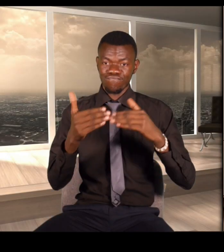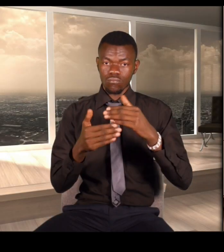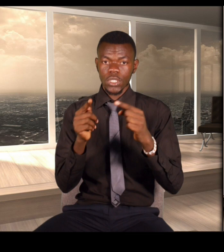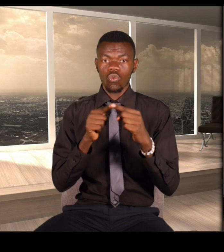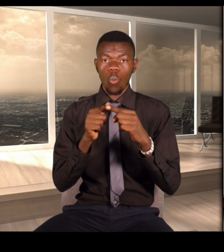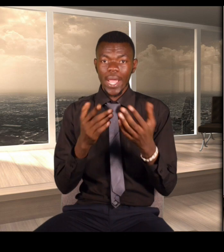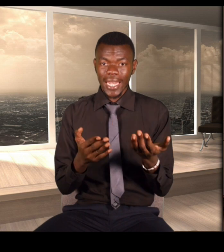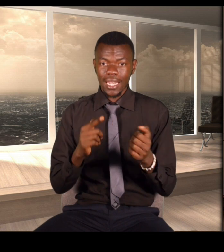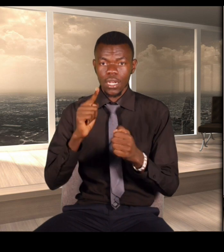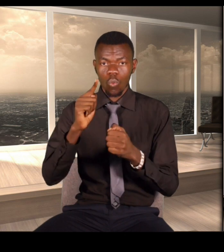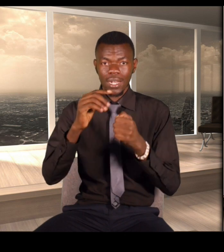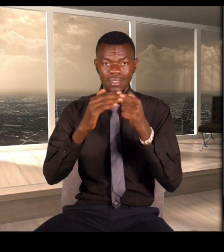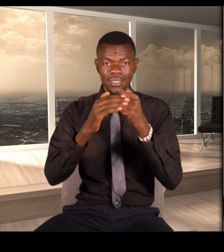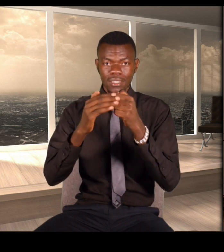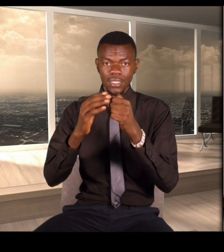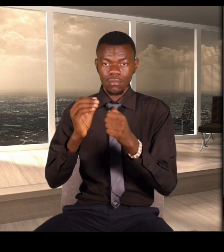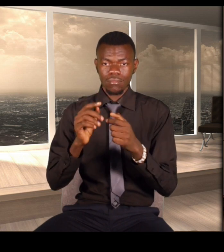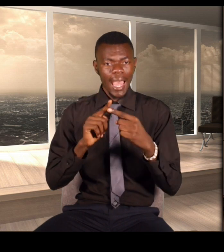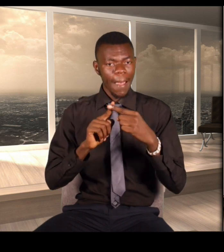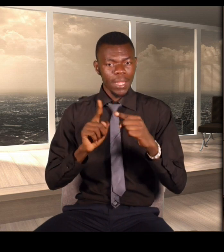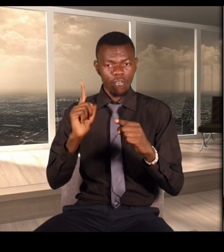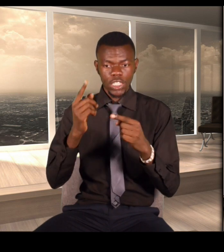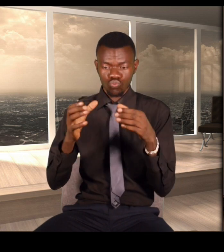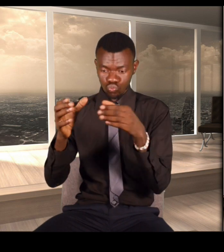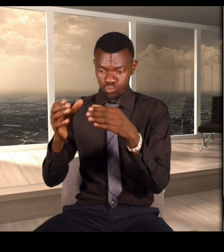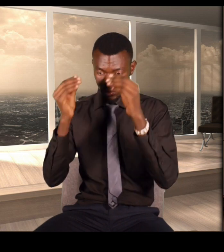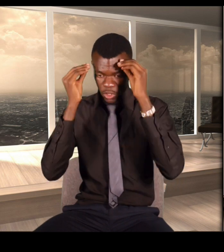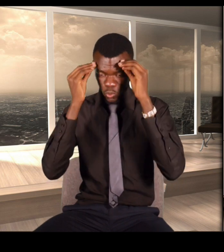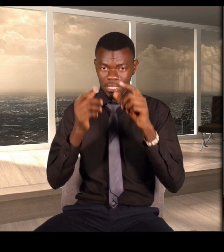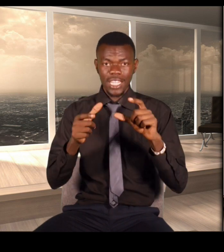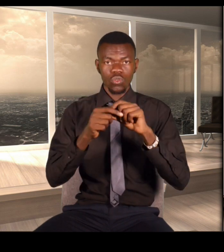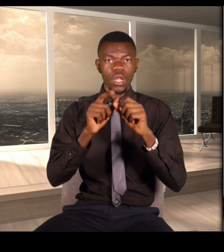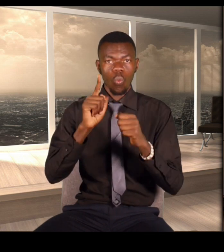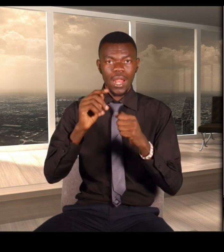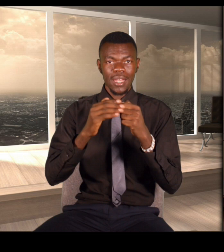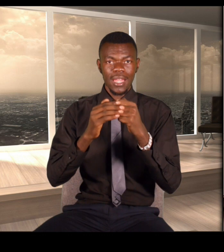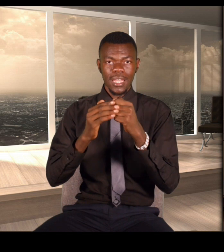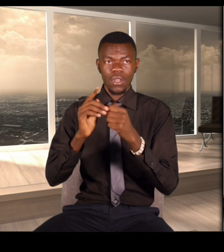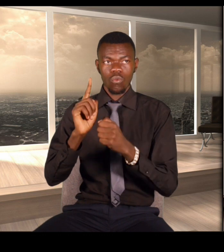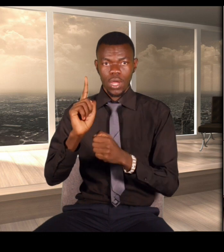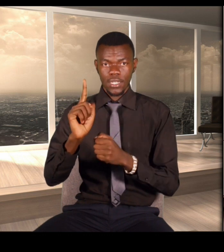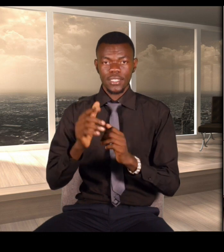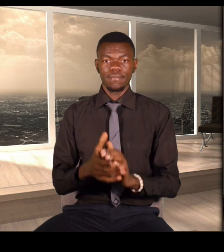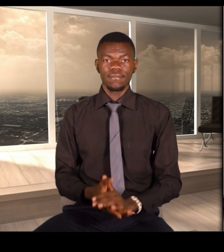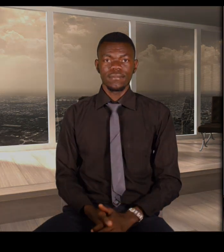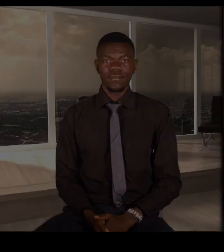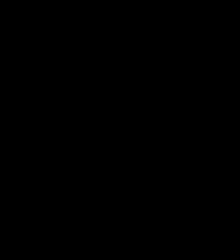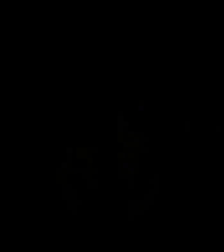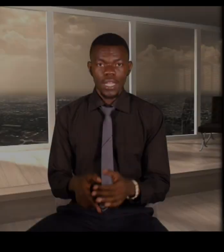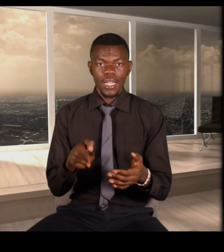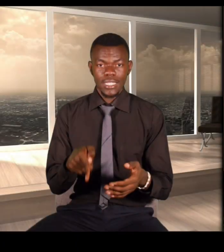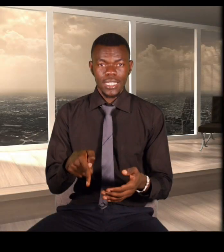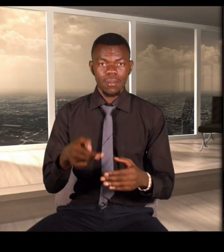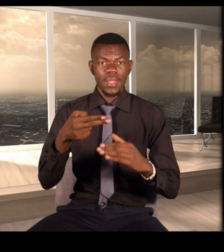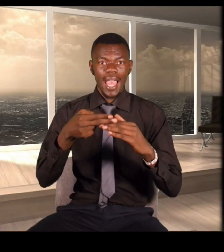Our institute was built in 1990, but got the first batch of students in 1991.